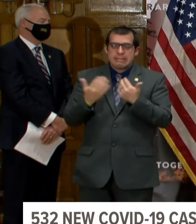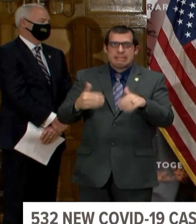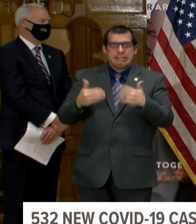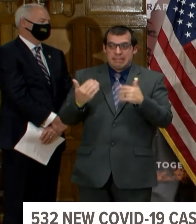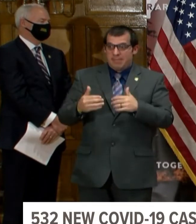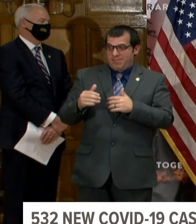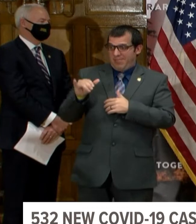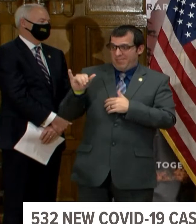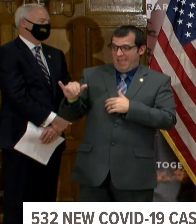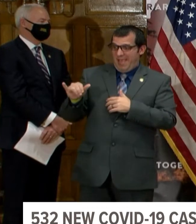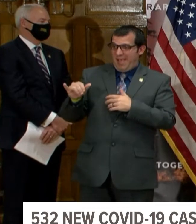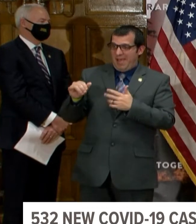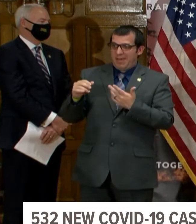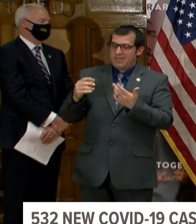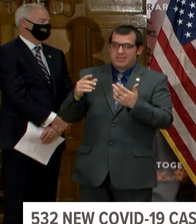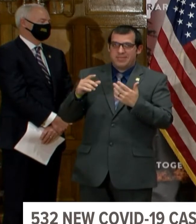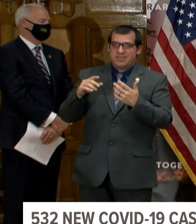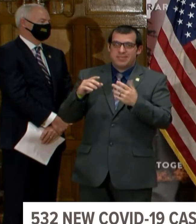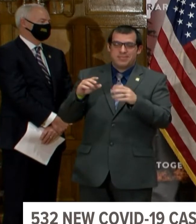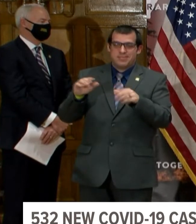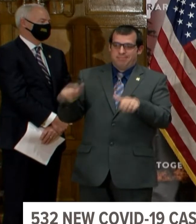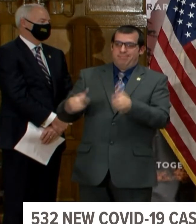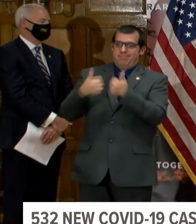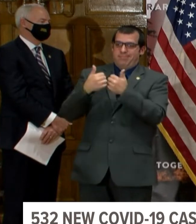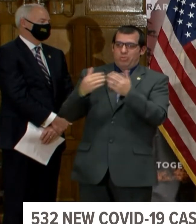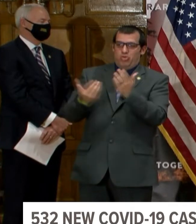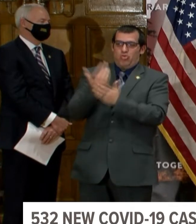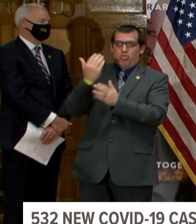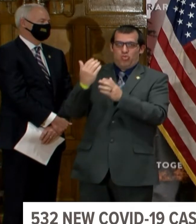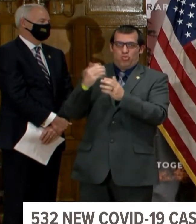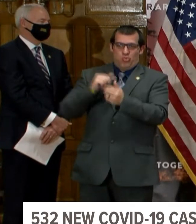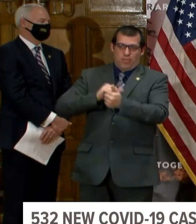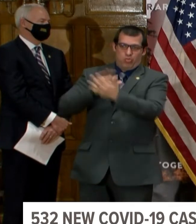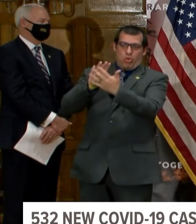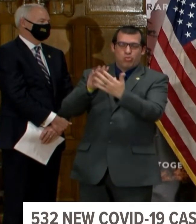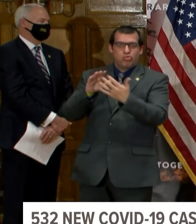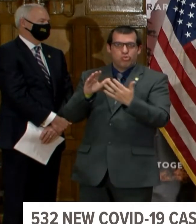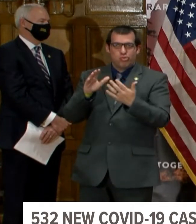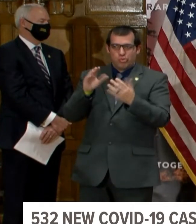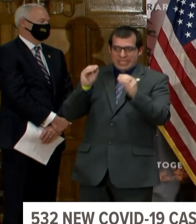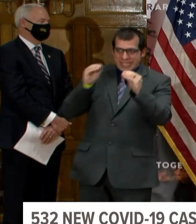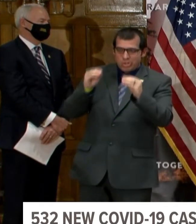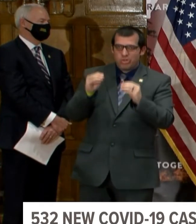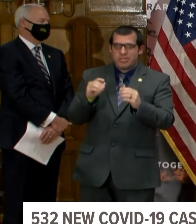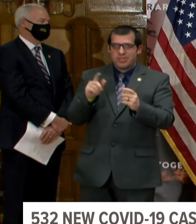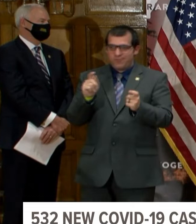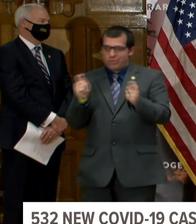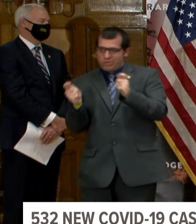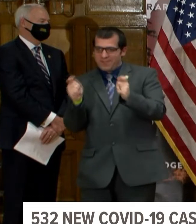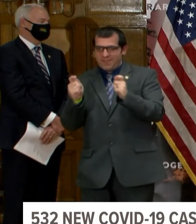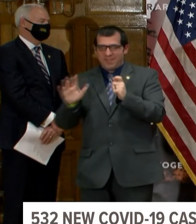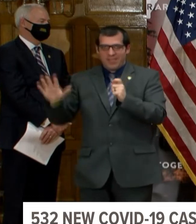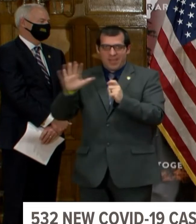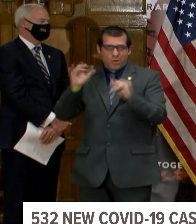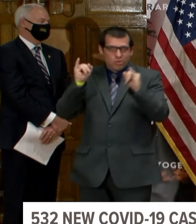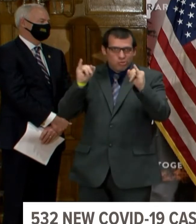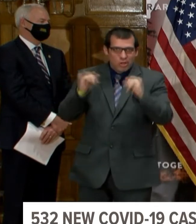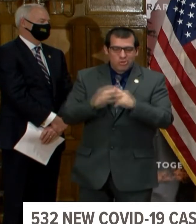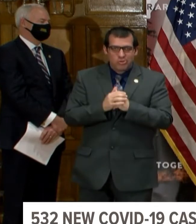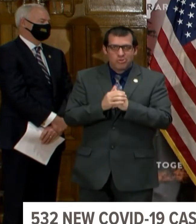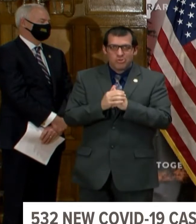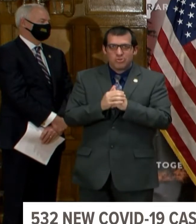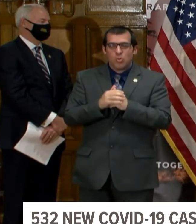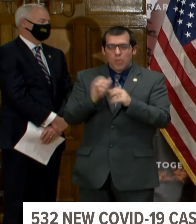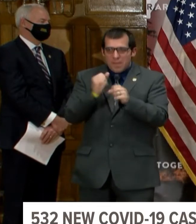on a whole new approach to teaching and requires a lot of shifts in instruction. So we want to make sure